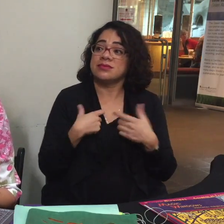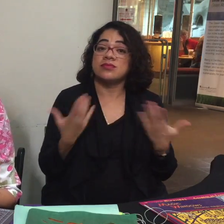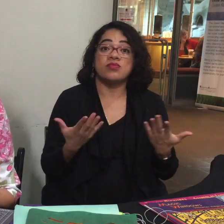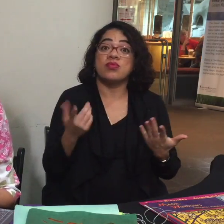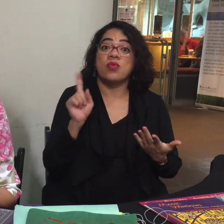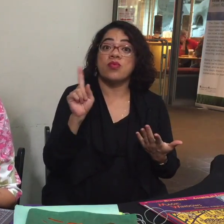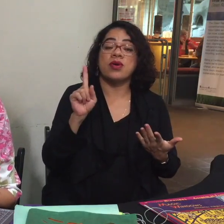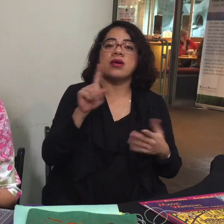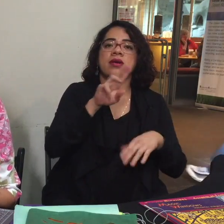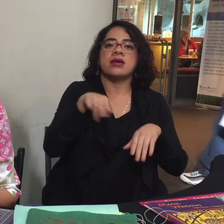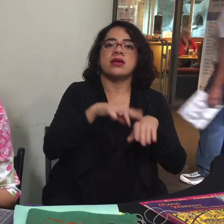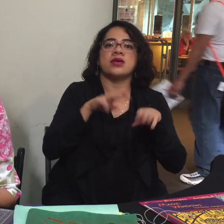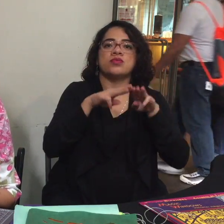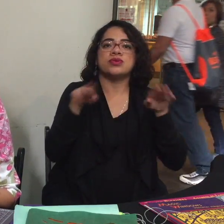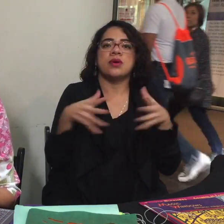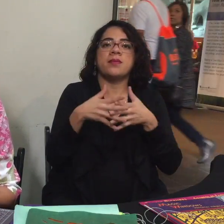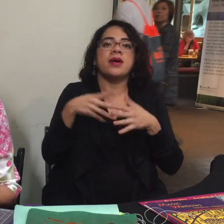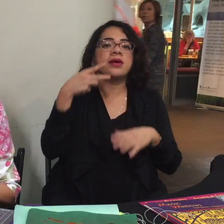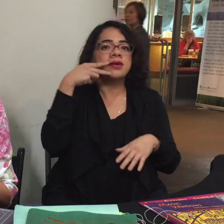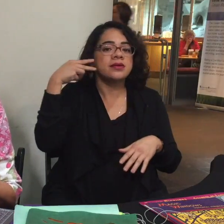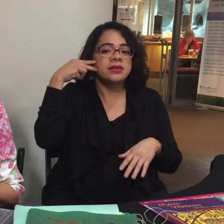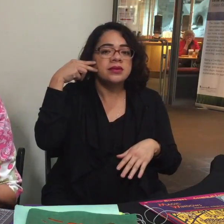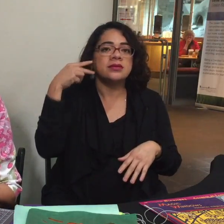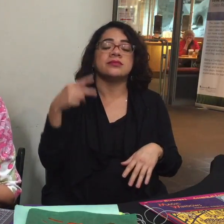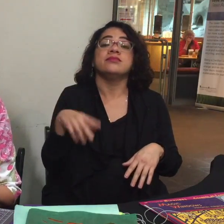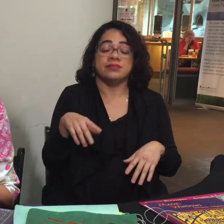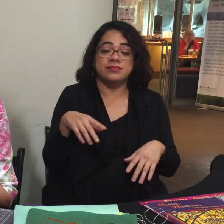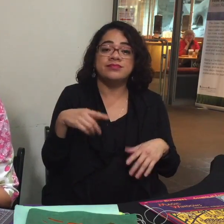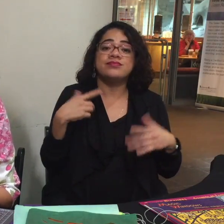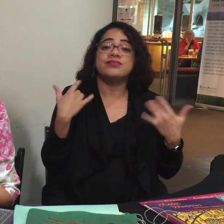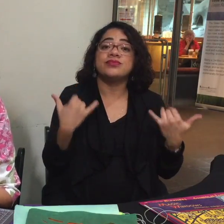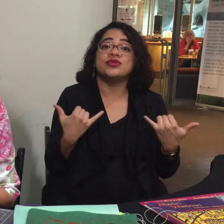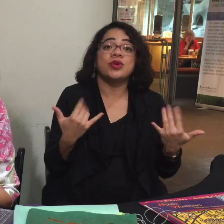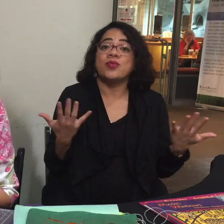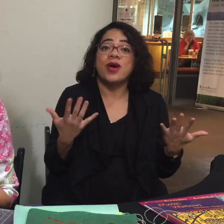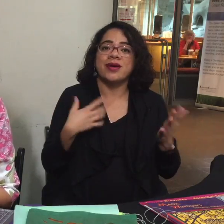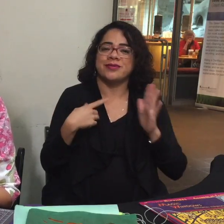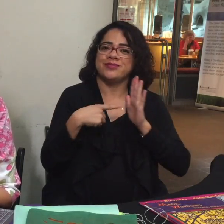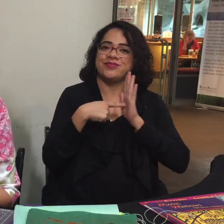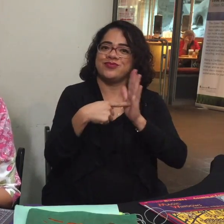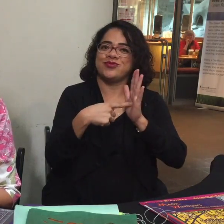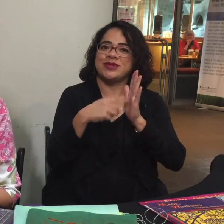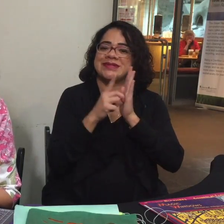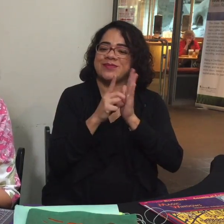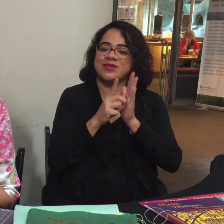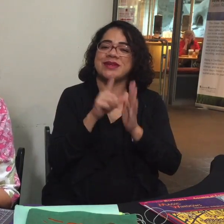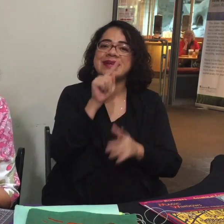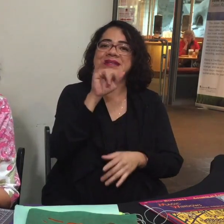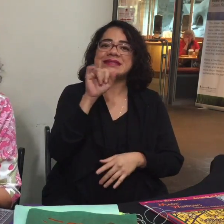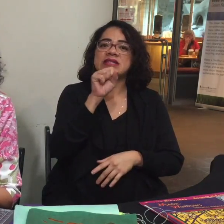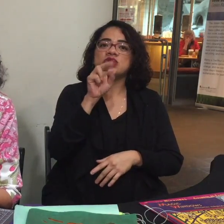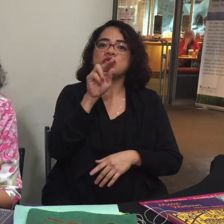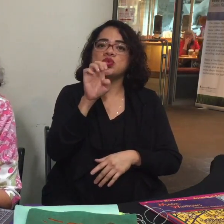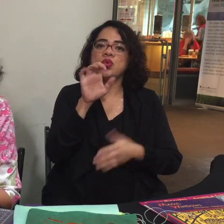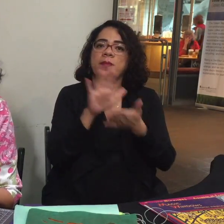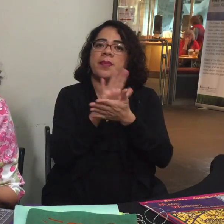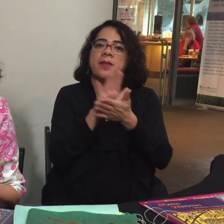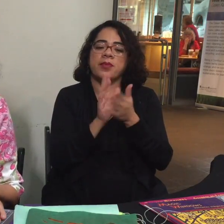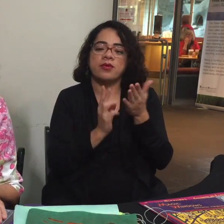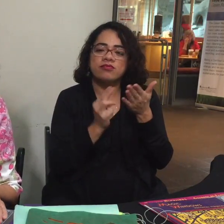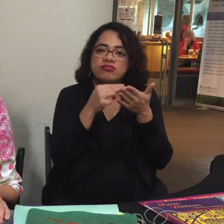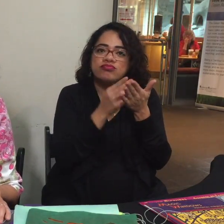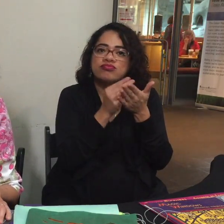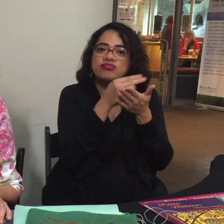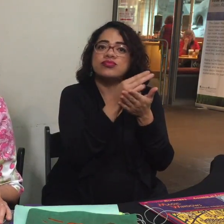at the National Museum of the American Indian. And what I'm doing today is demonstrating how to make the tissue paper cutouts. All you need